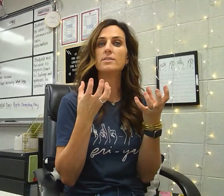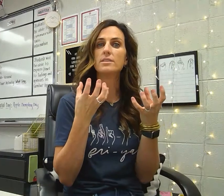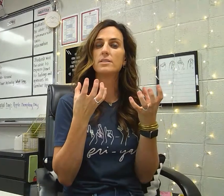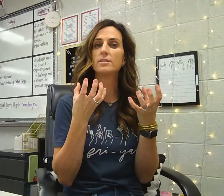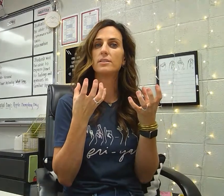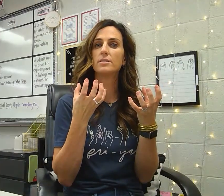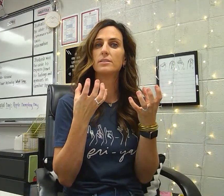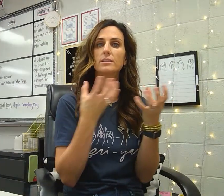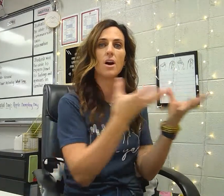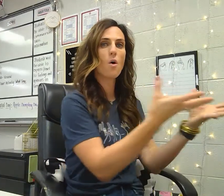want,